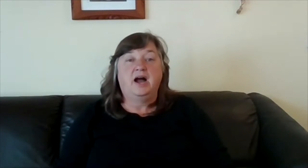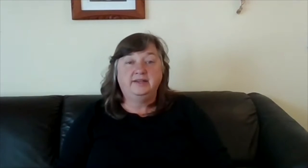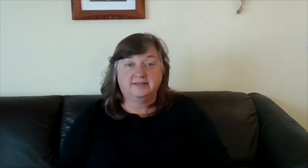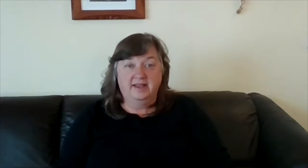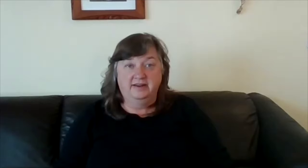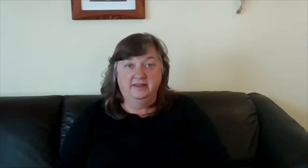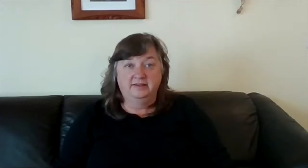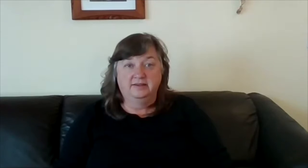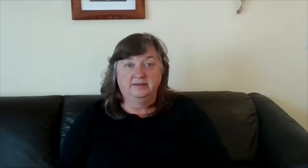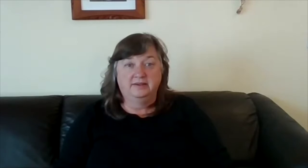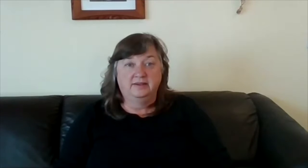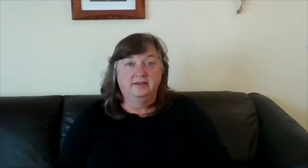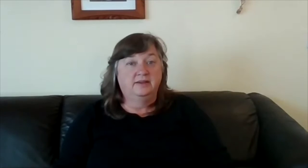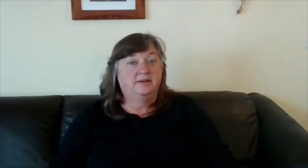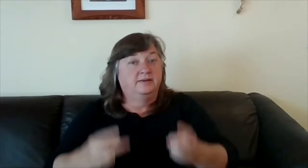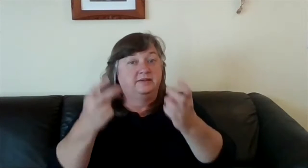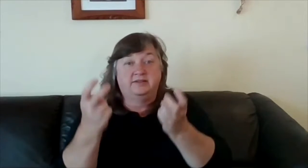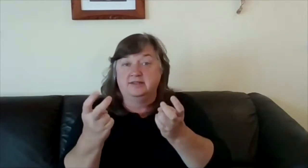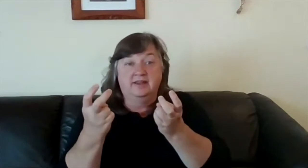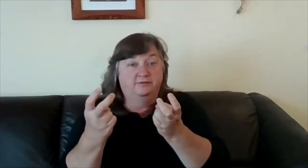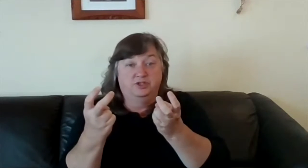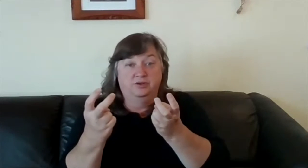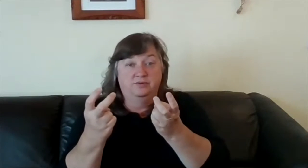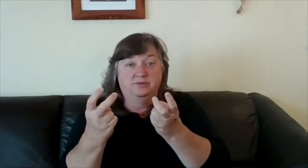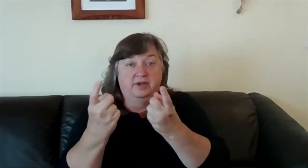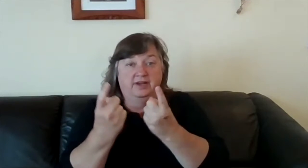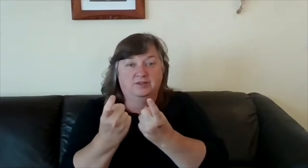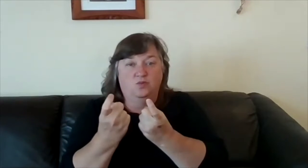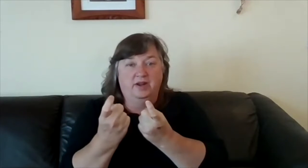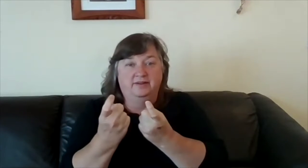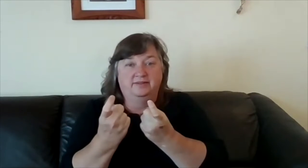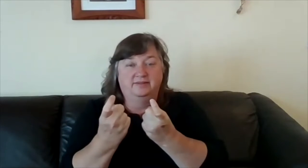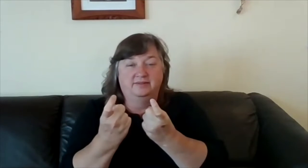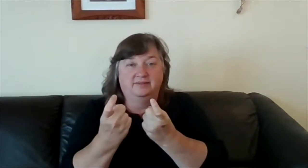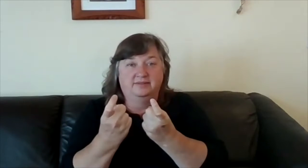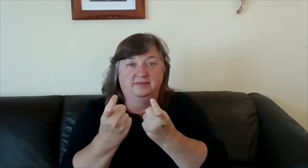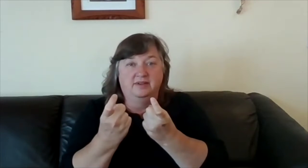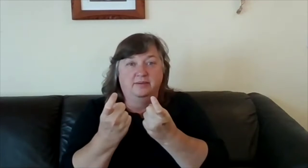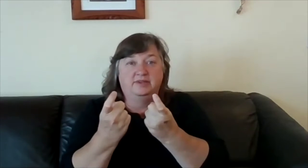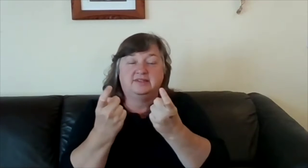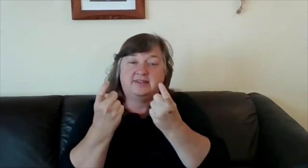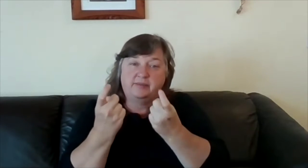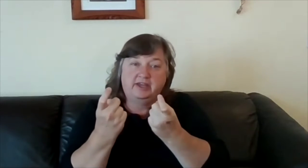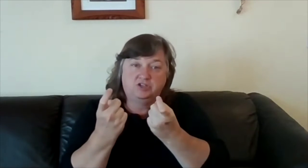Ice skating doesn't have two, it has one. But it's the same hand